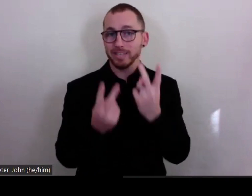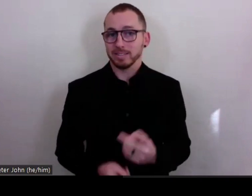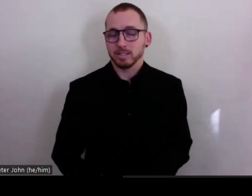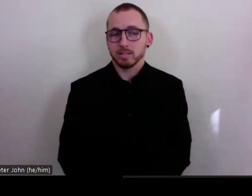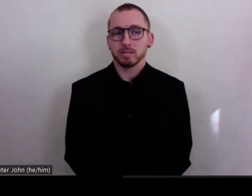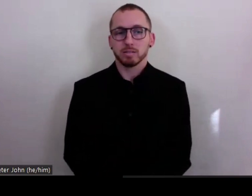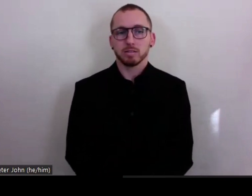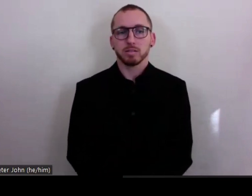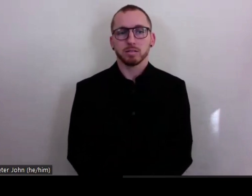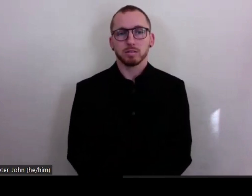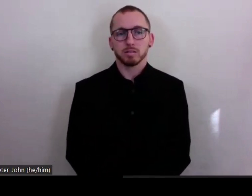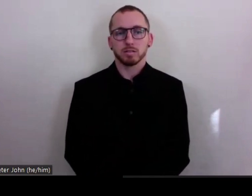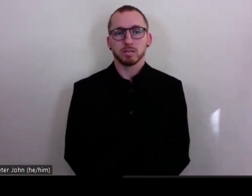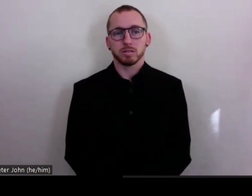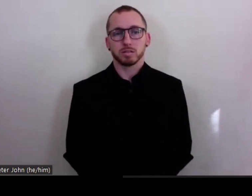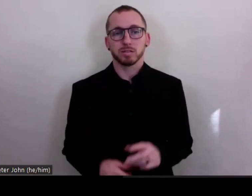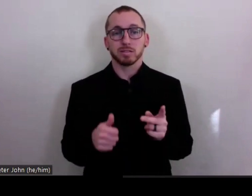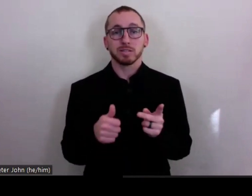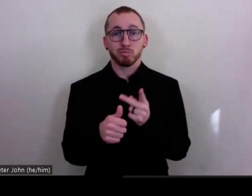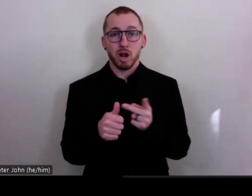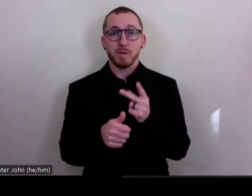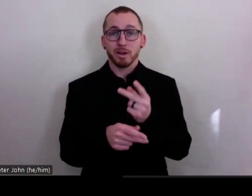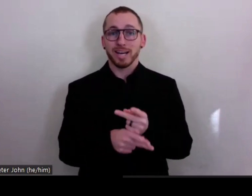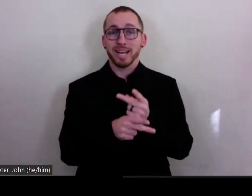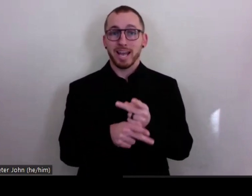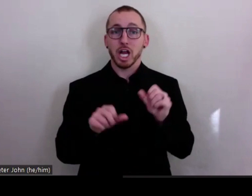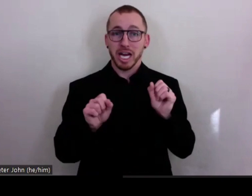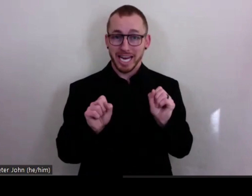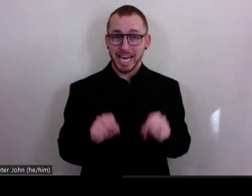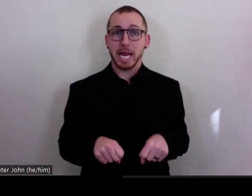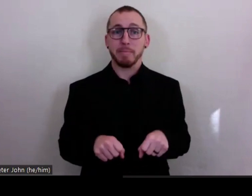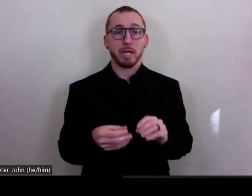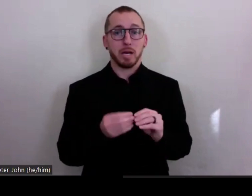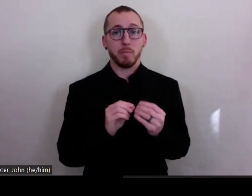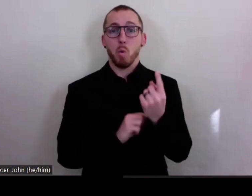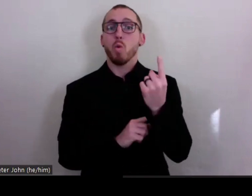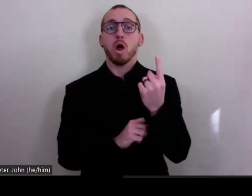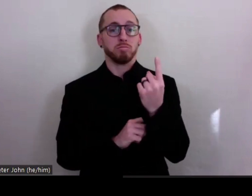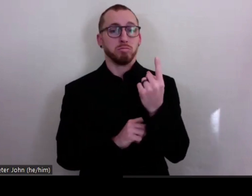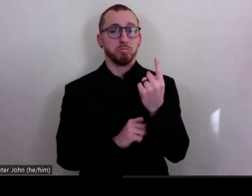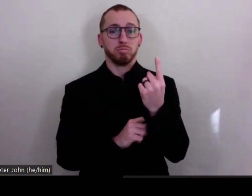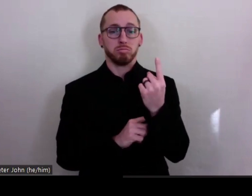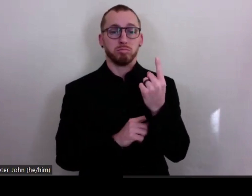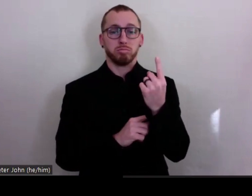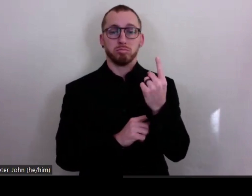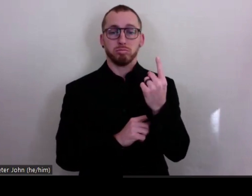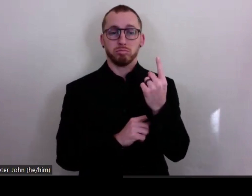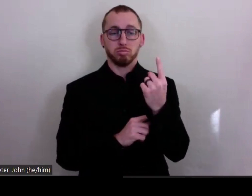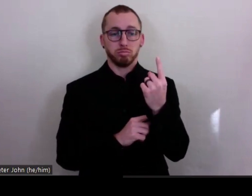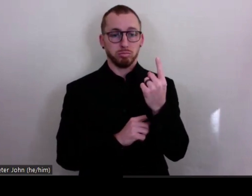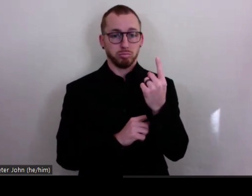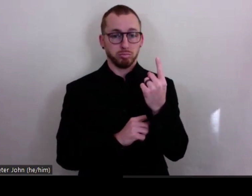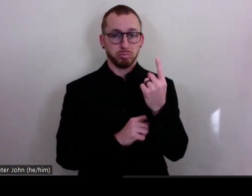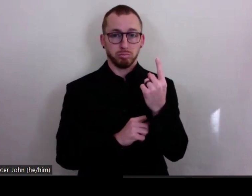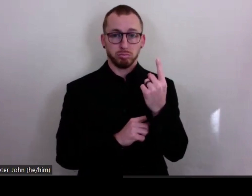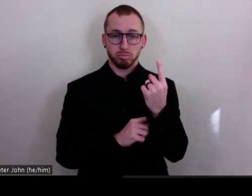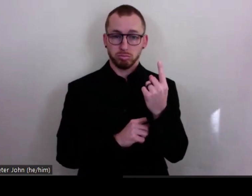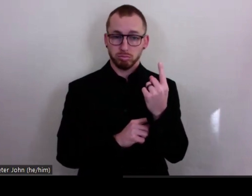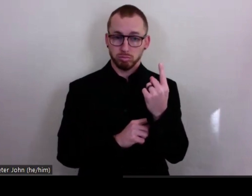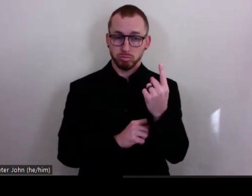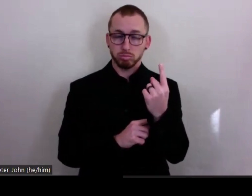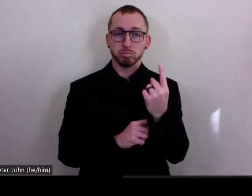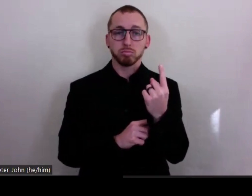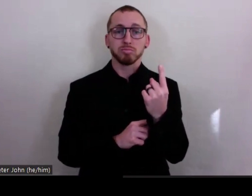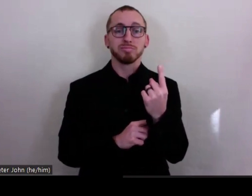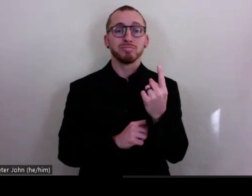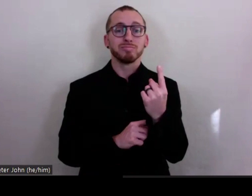Primary care can be the #1 bridge to bringing our veterans into care who